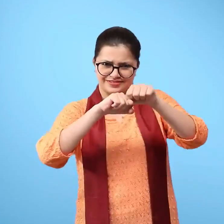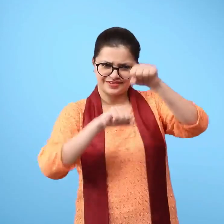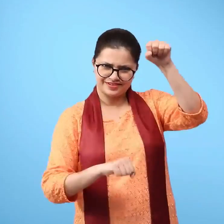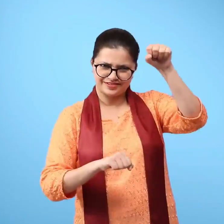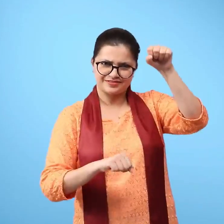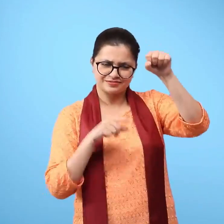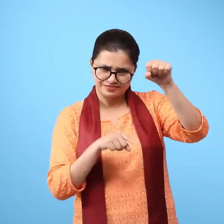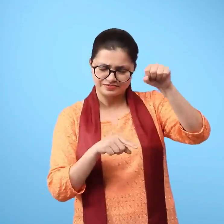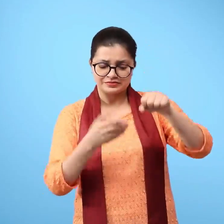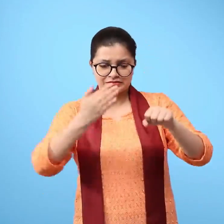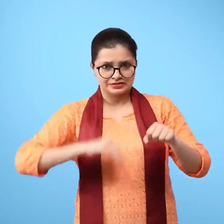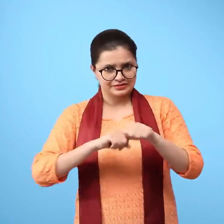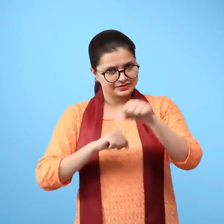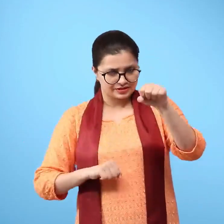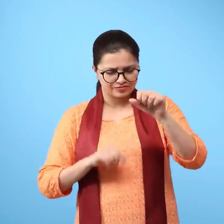display board opposite it,